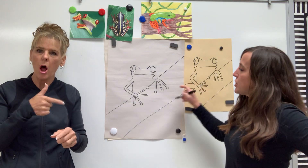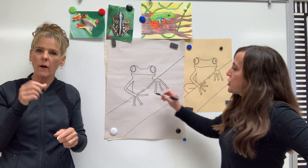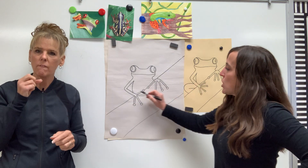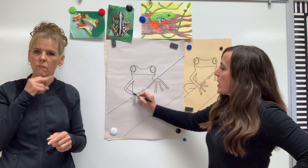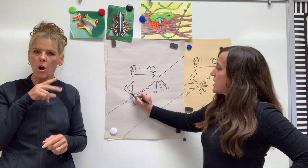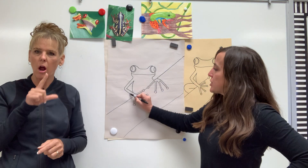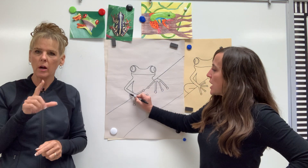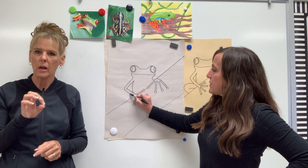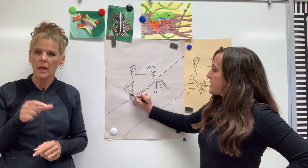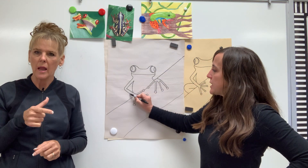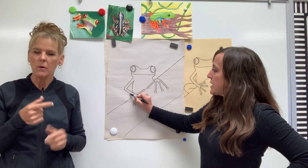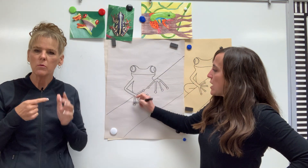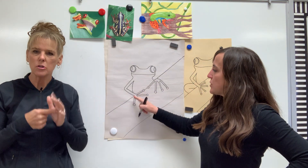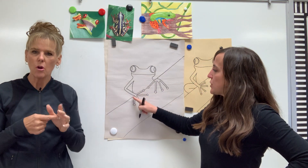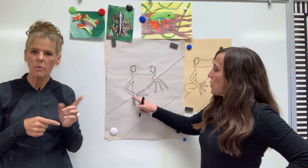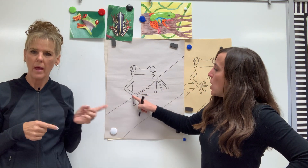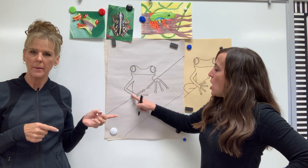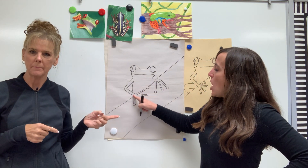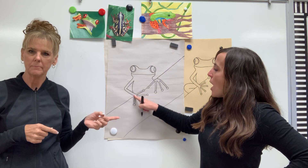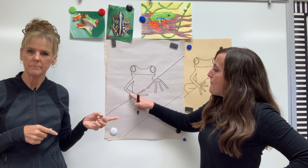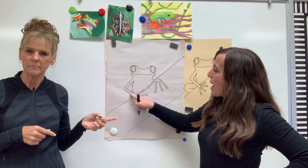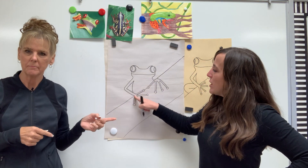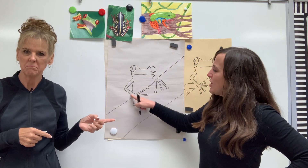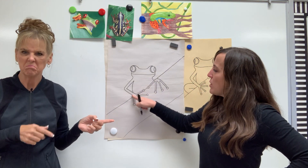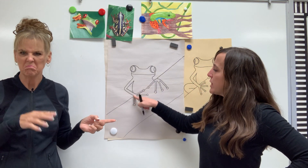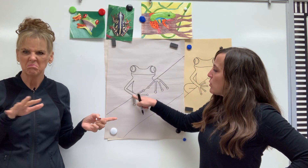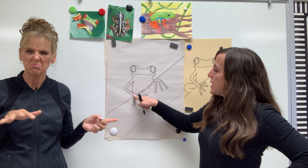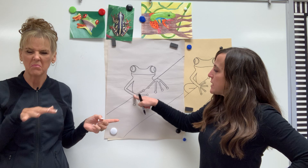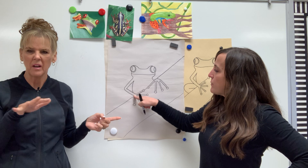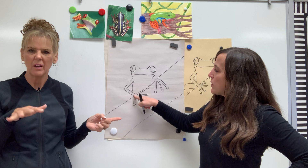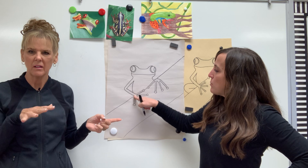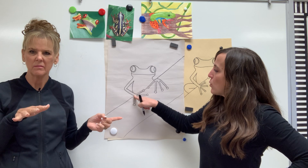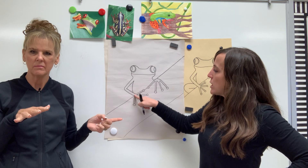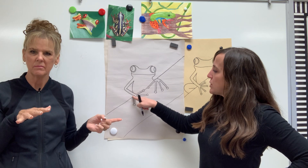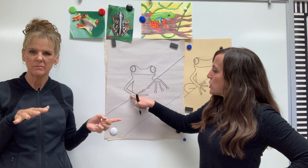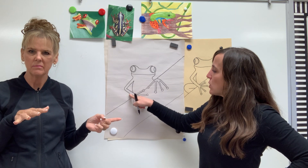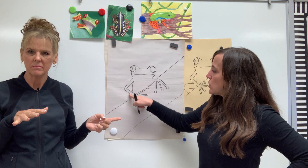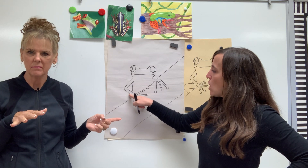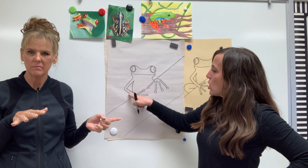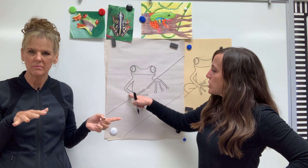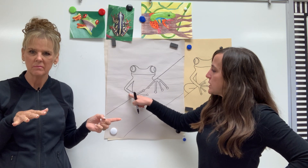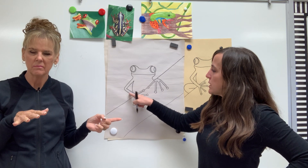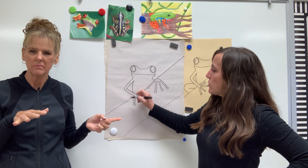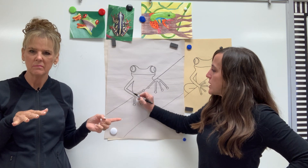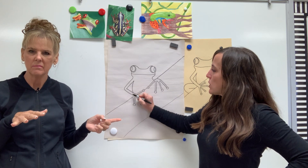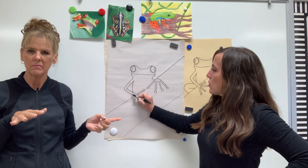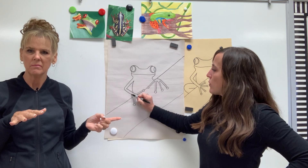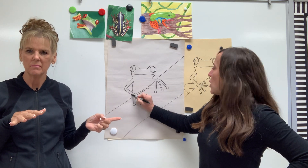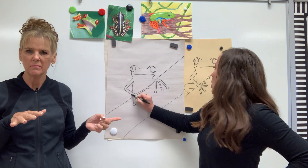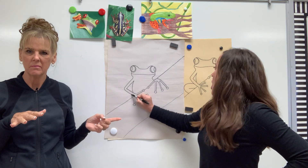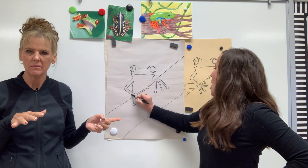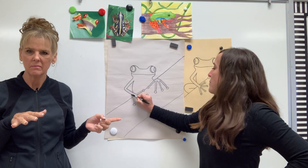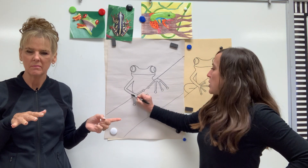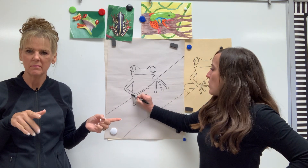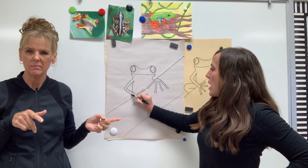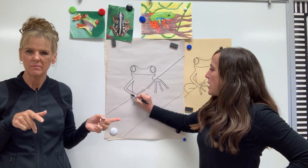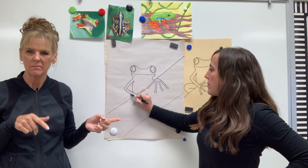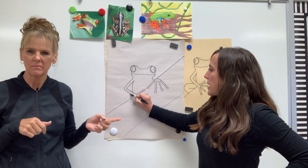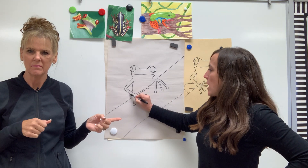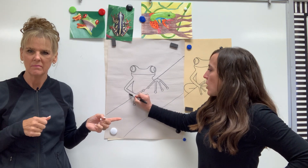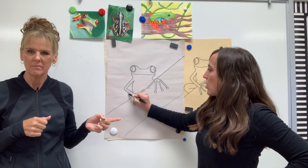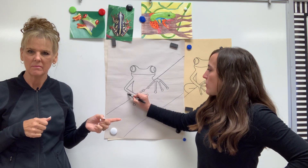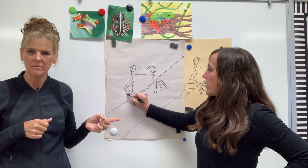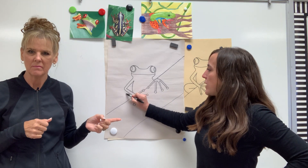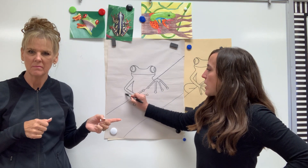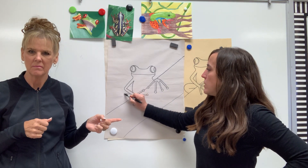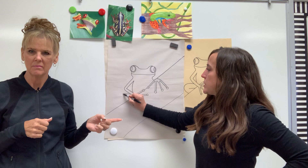we're gonna show that just kind of sticking out. So about, a little ways up from where his toes are, just a little ways over. I'm gonna go ahead and